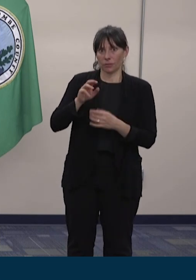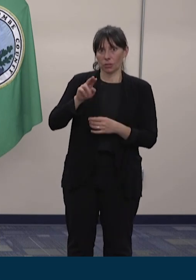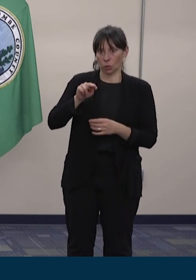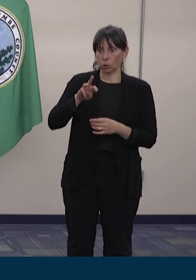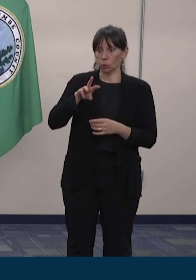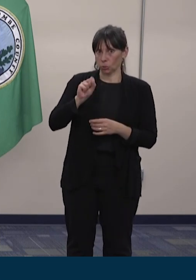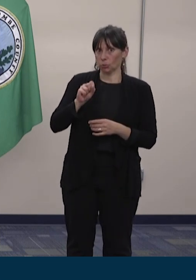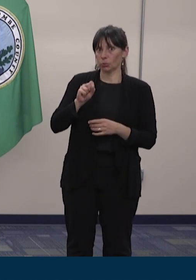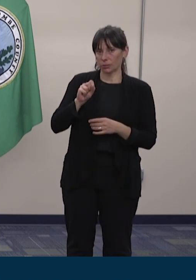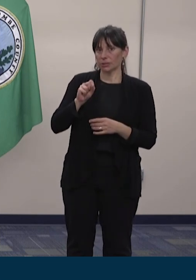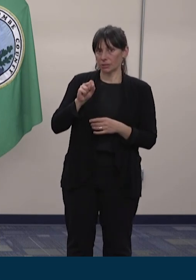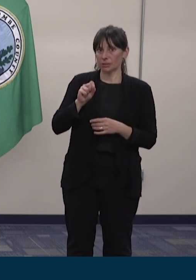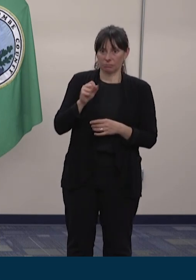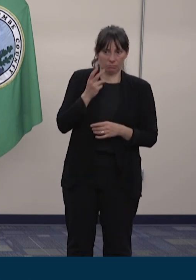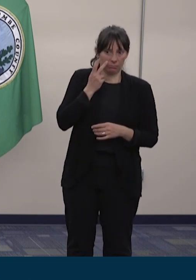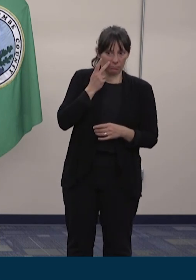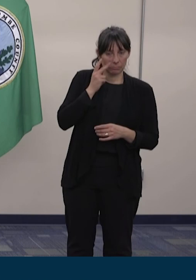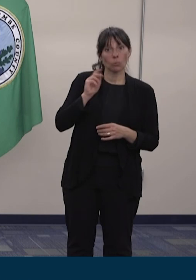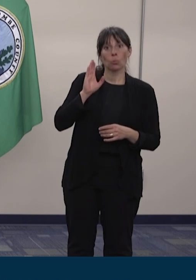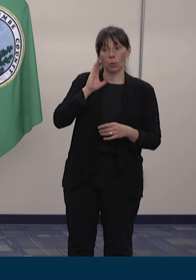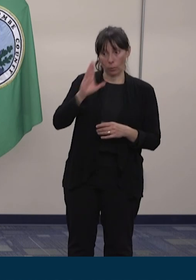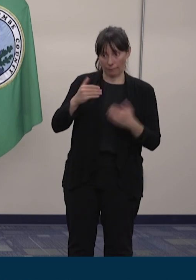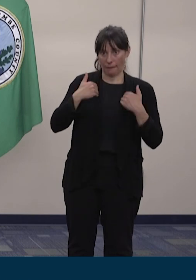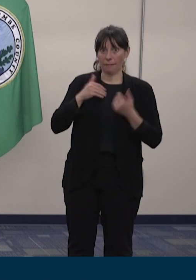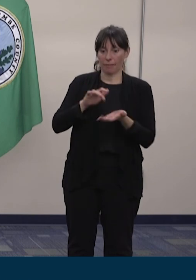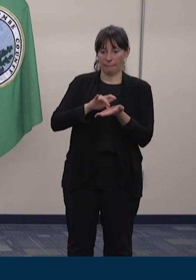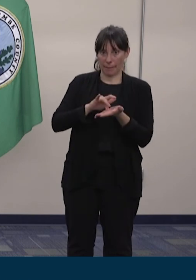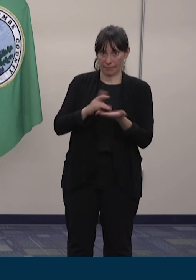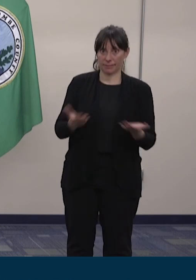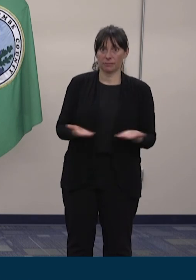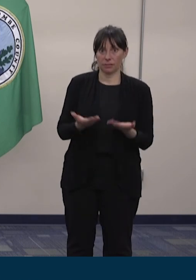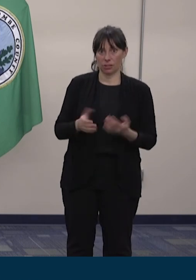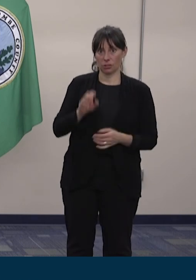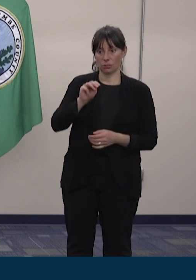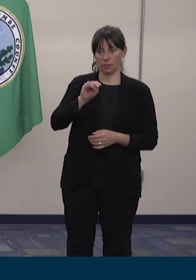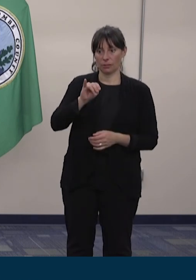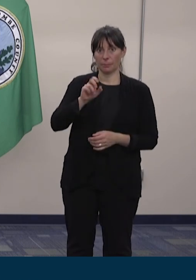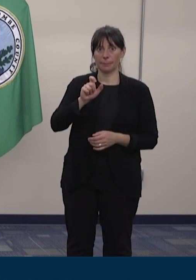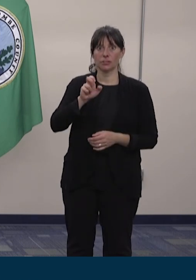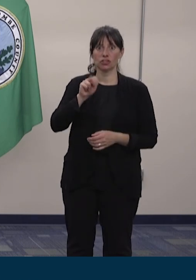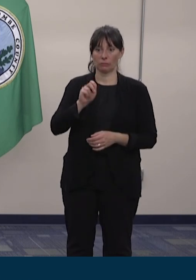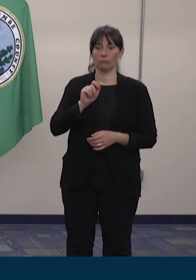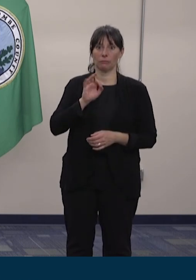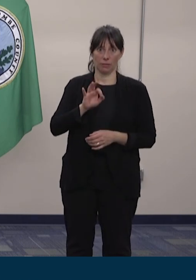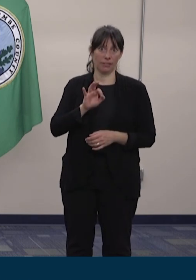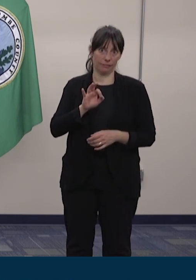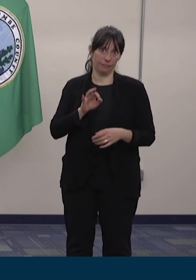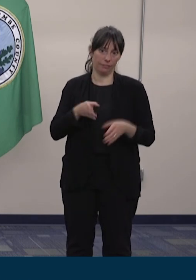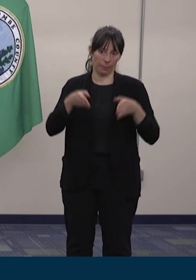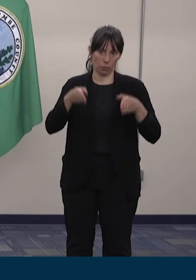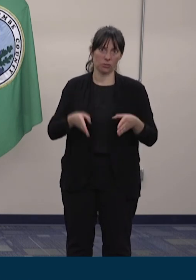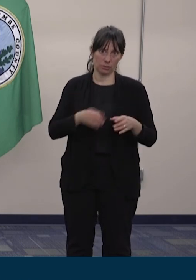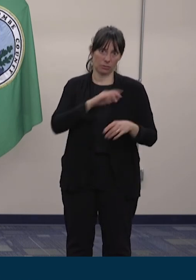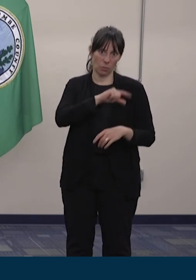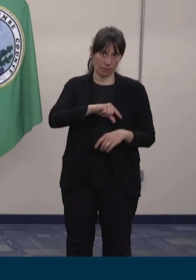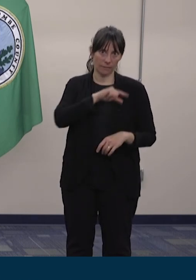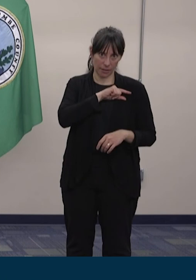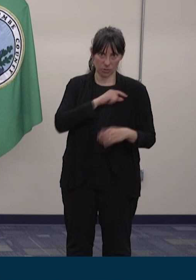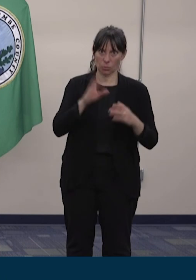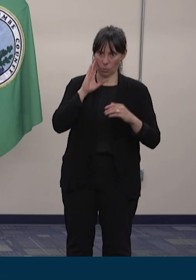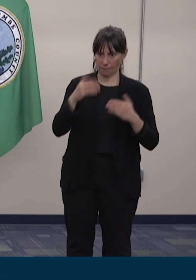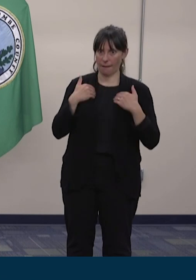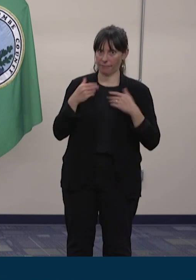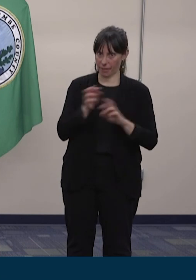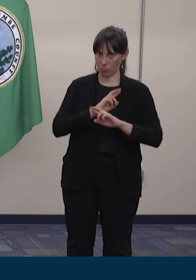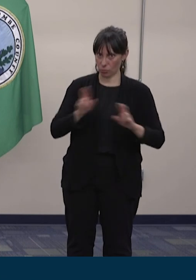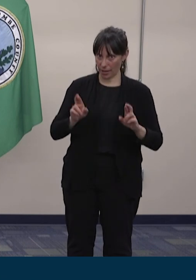this admission as needed for patients who Queremos que qualify todos for its sepan que administration. en Mission But I want to emphasize that while